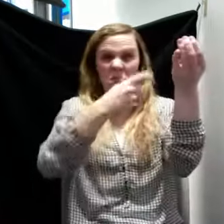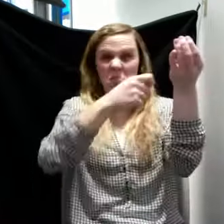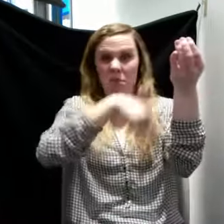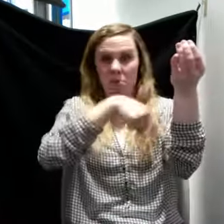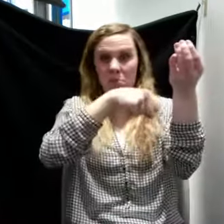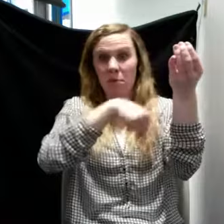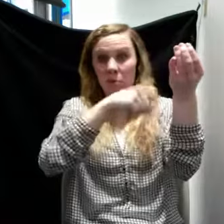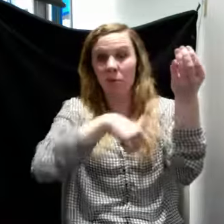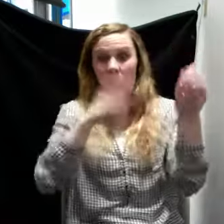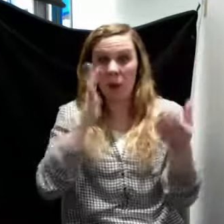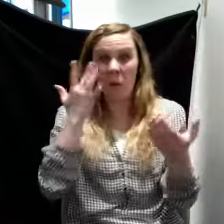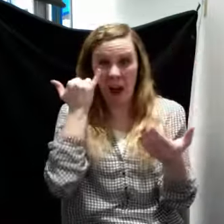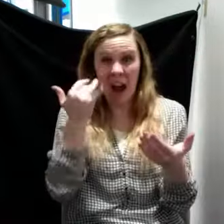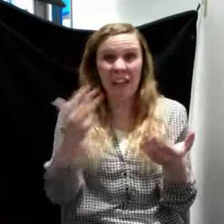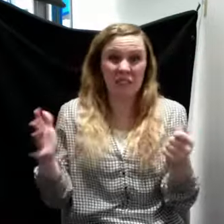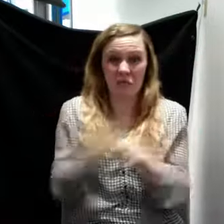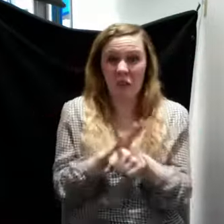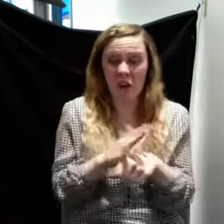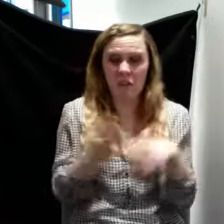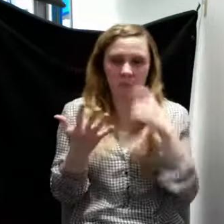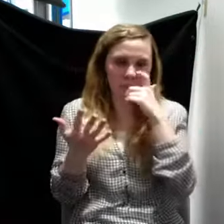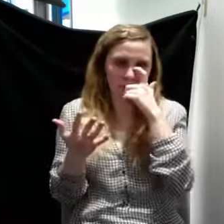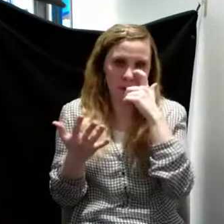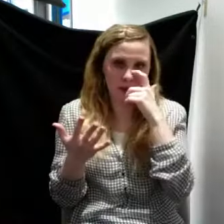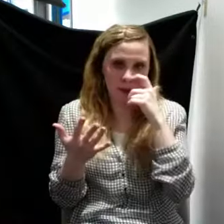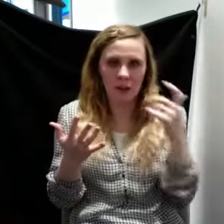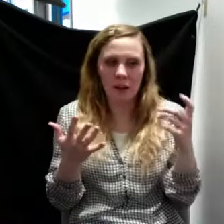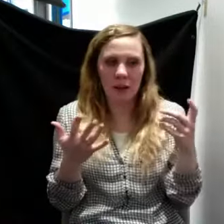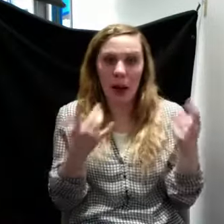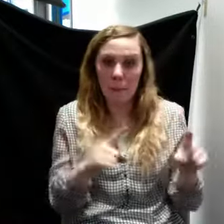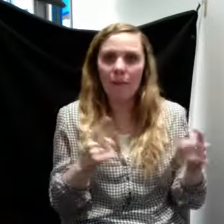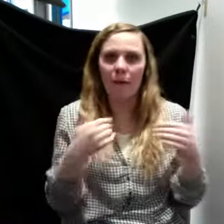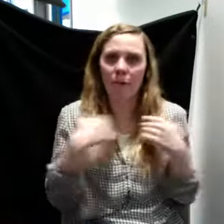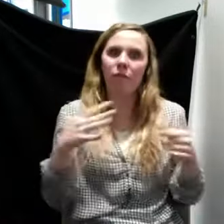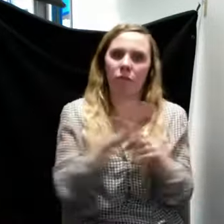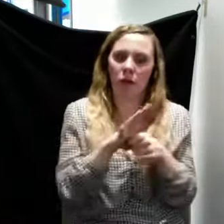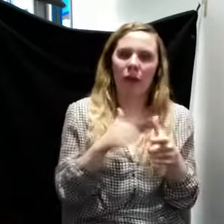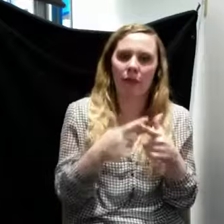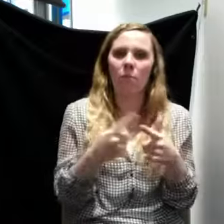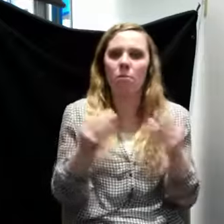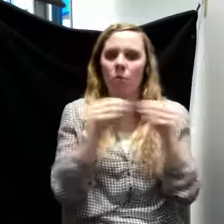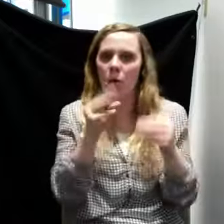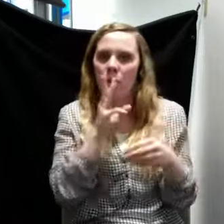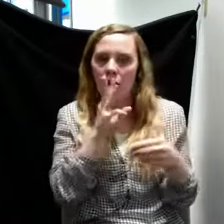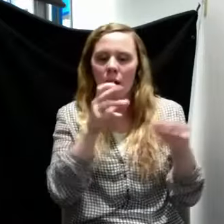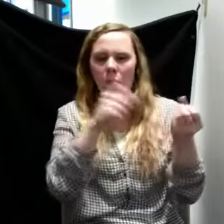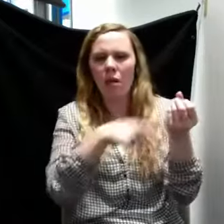So it's only holding a certain amount of water, and eventually it's going to start giving some of that out. Other things you can describe as being